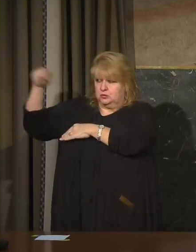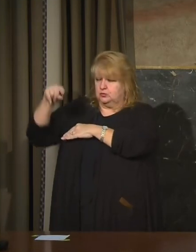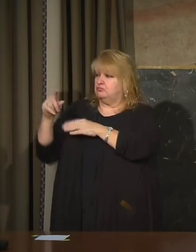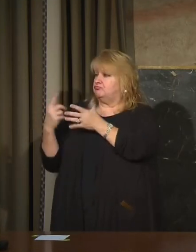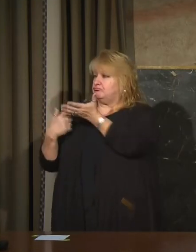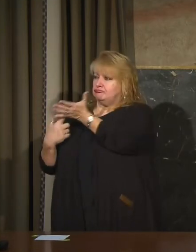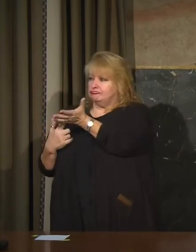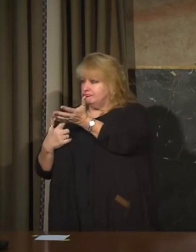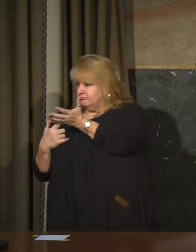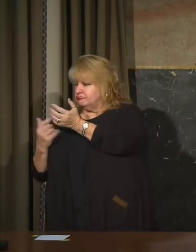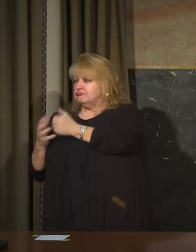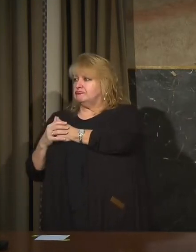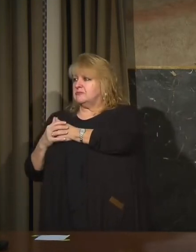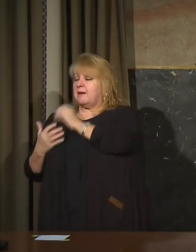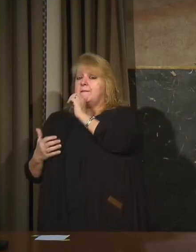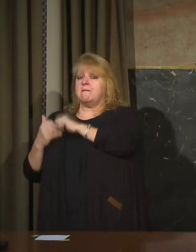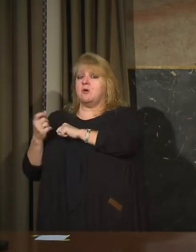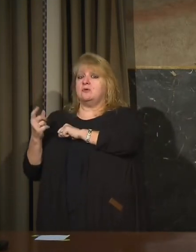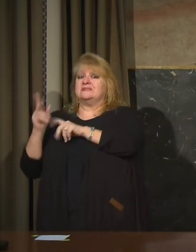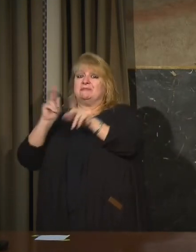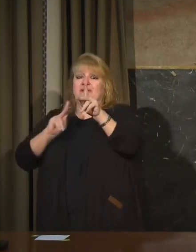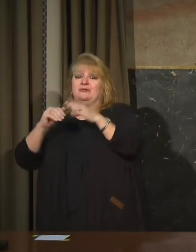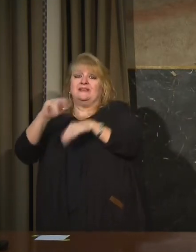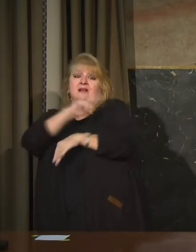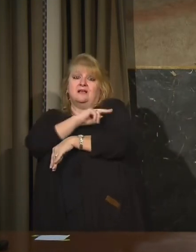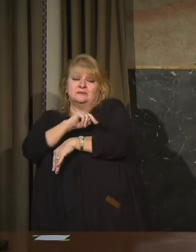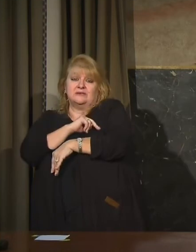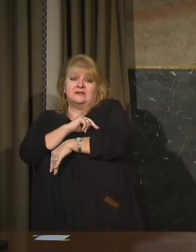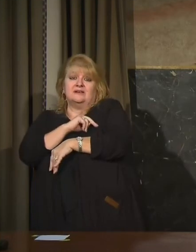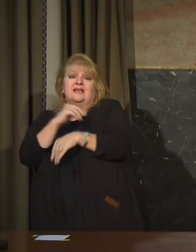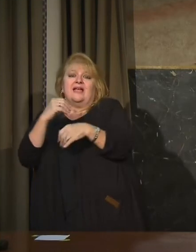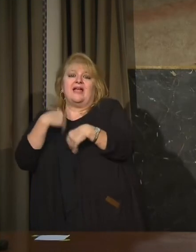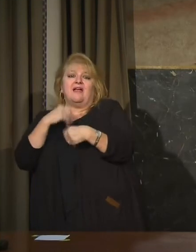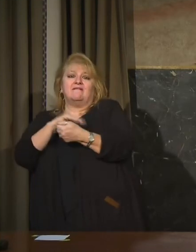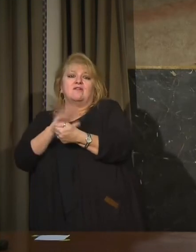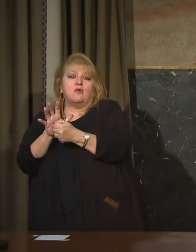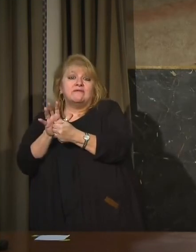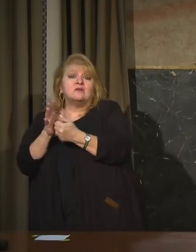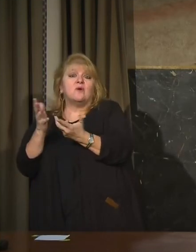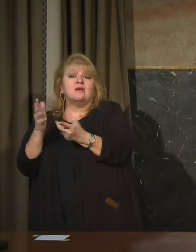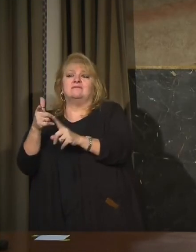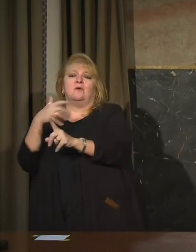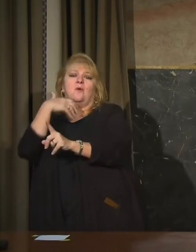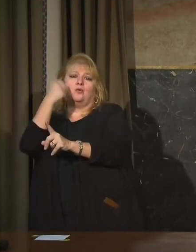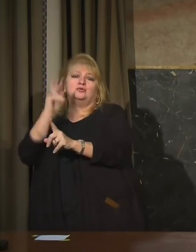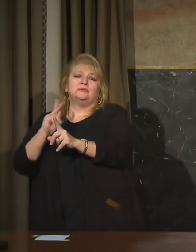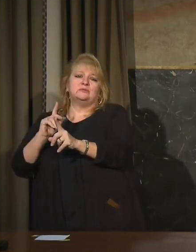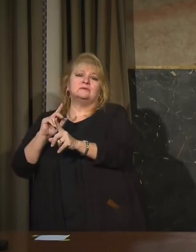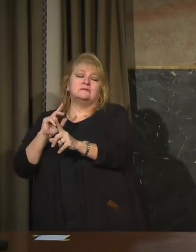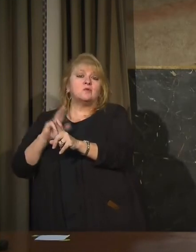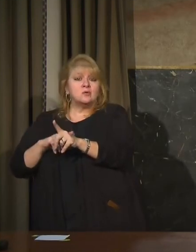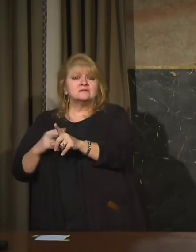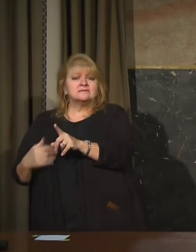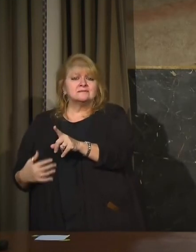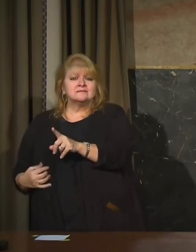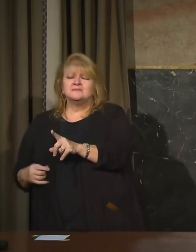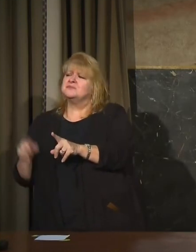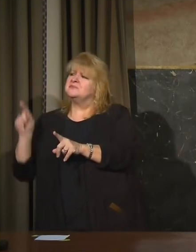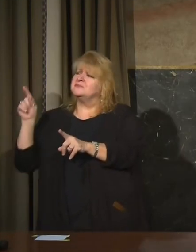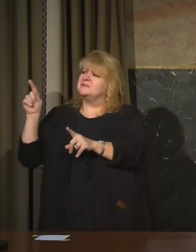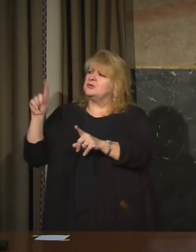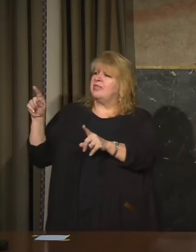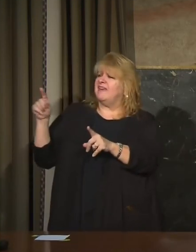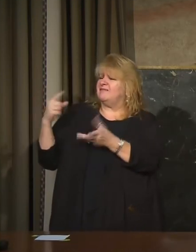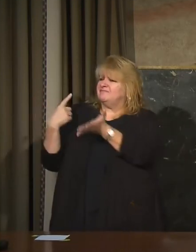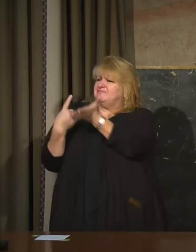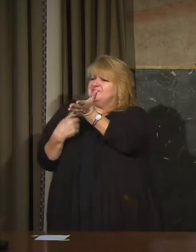As you can imagine, most of the people in the hospitals with COVID-19 are those who are older. And they've been talking to these individuals to